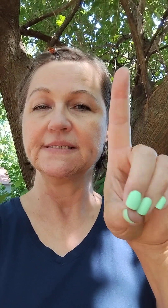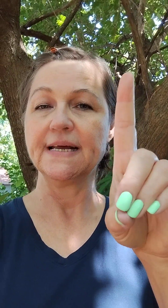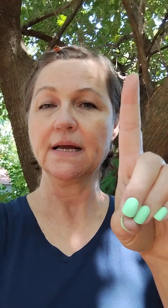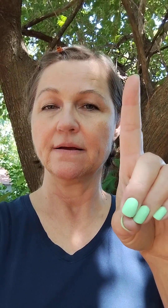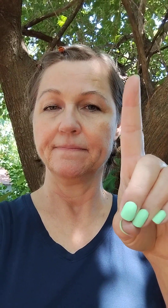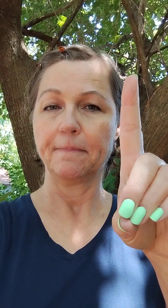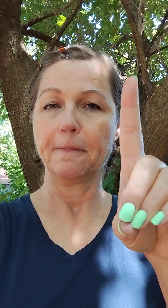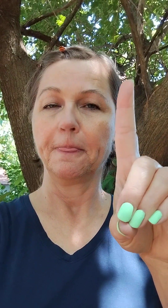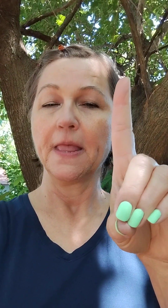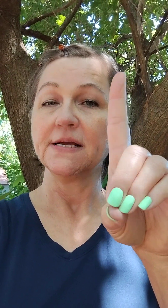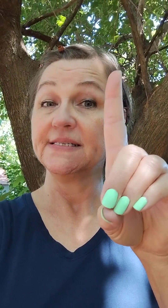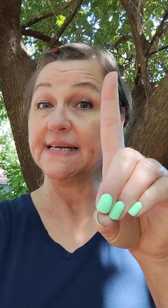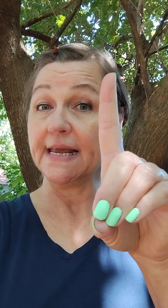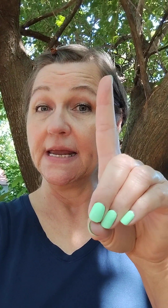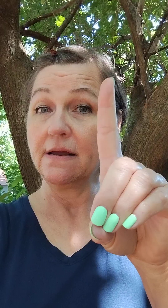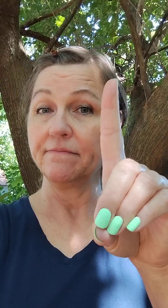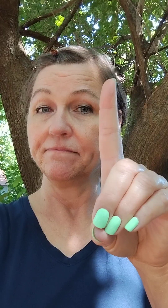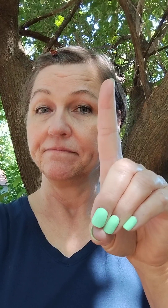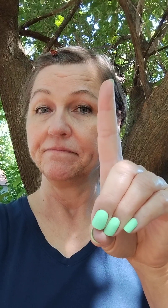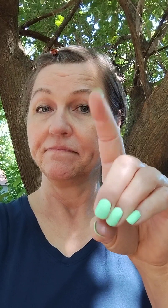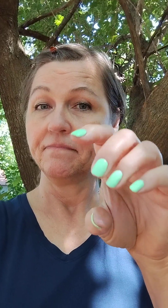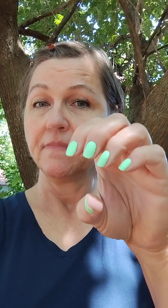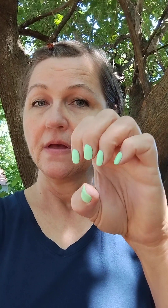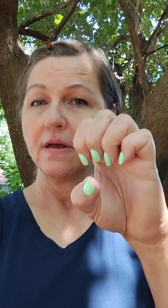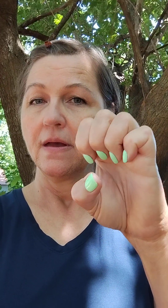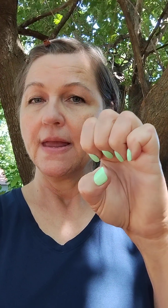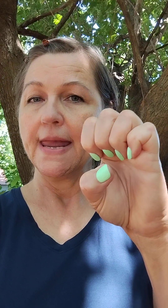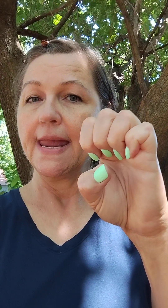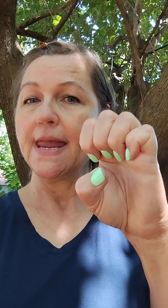stick? D. E.